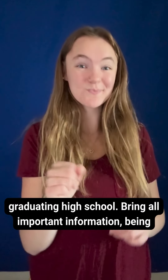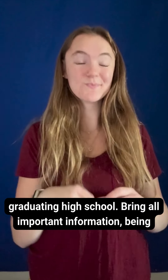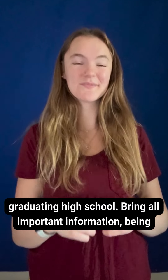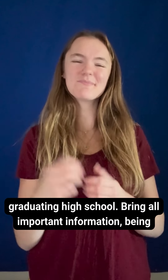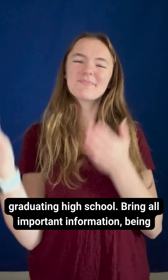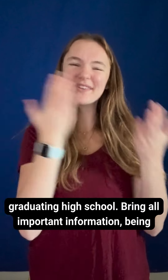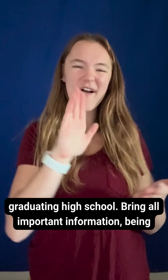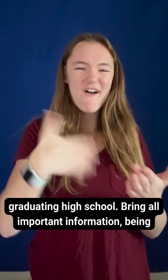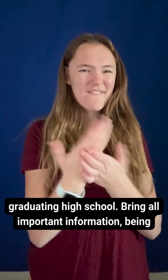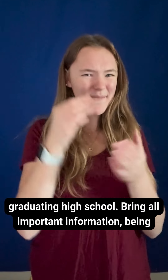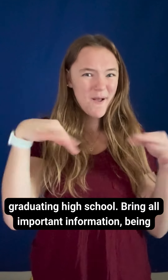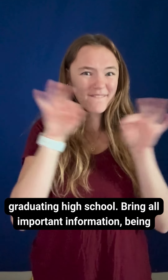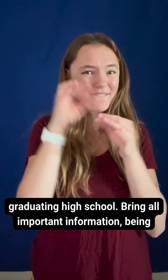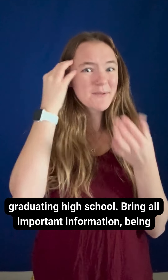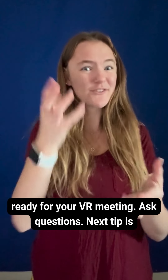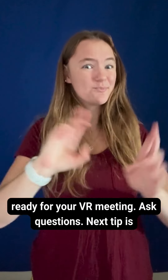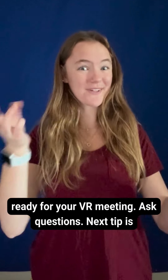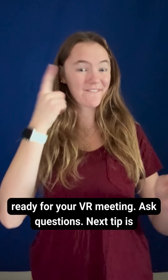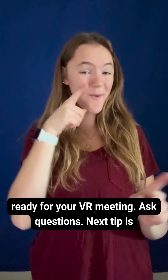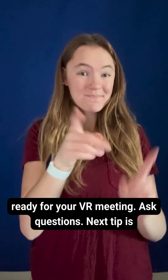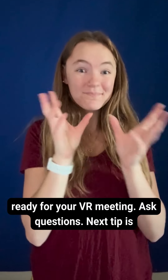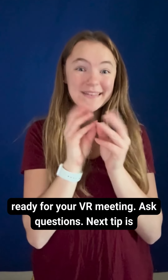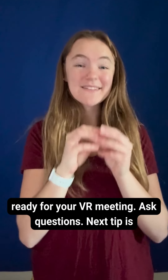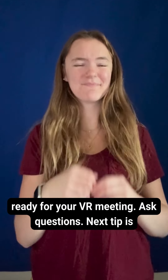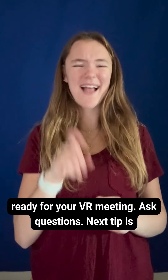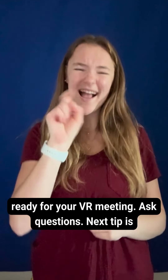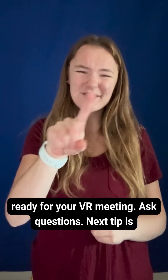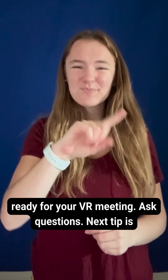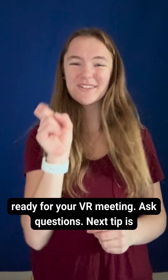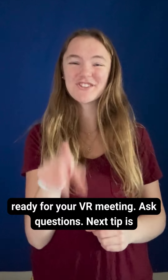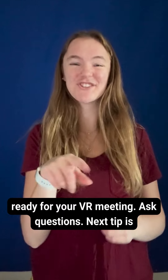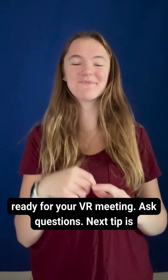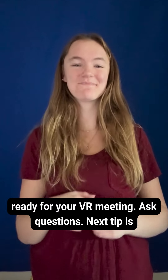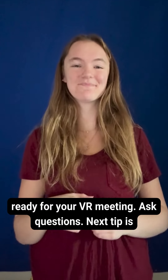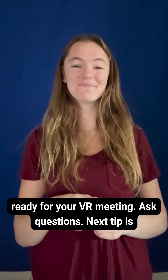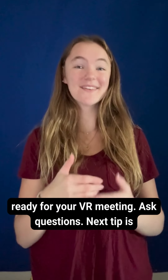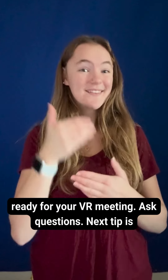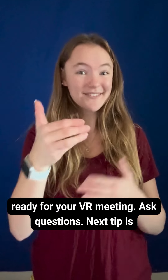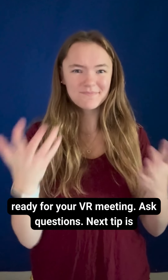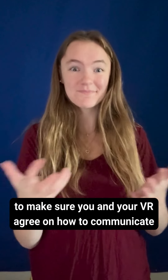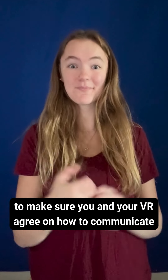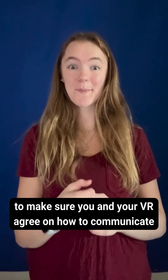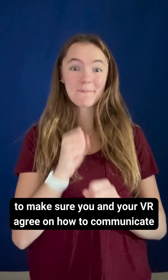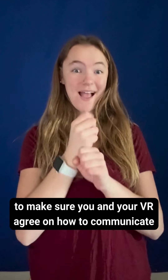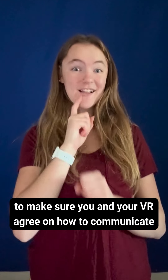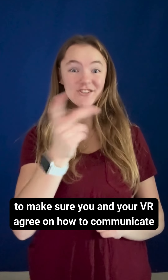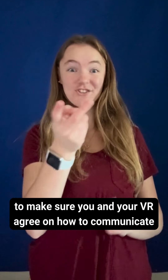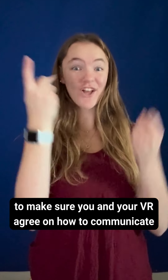important information, being ready for your VR meeting. Ask questions. The next tip is to make sure you and your VR